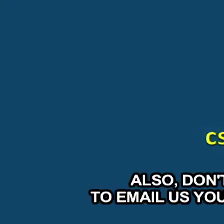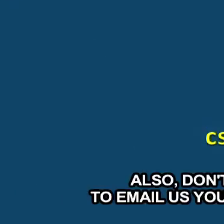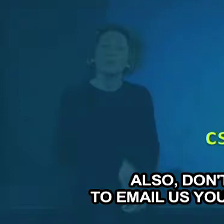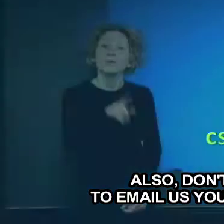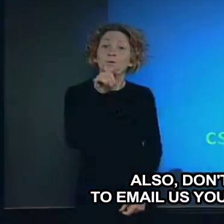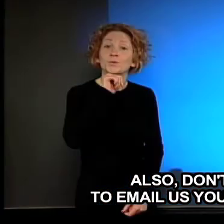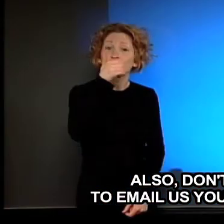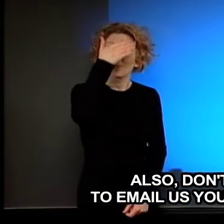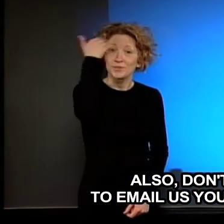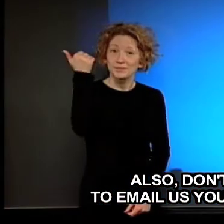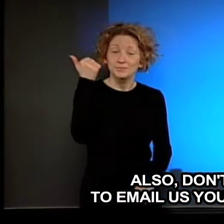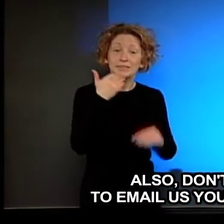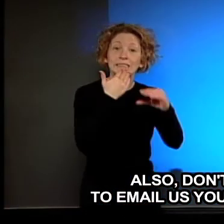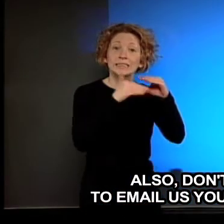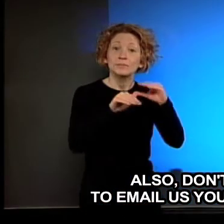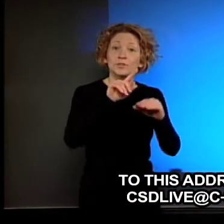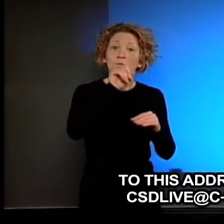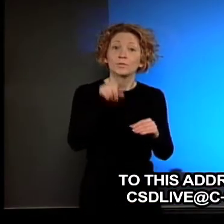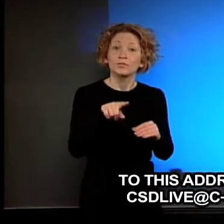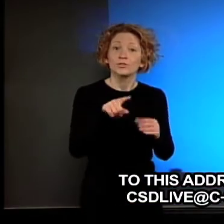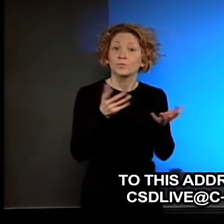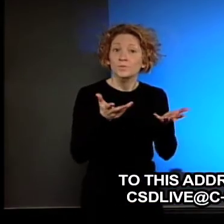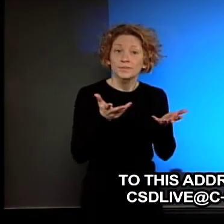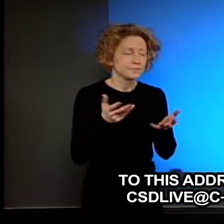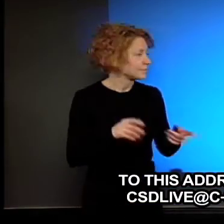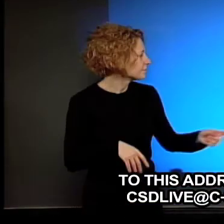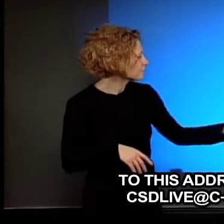Also, don't forget to email us your questions to this address here,